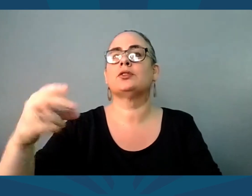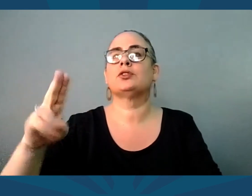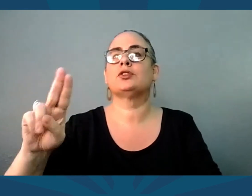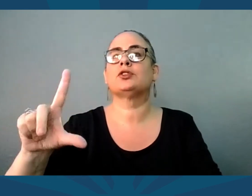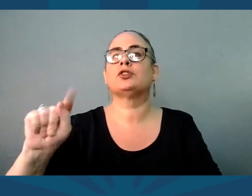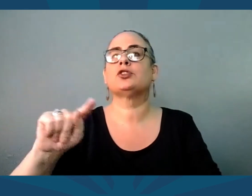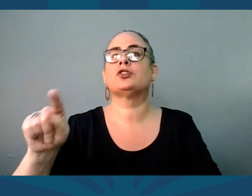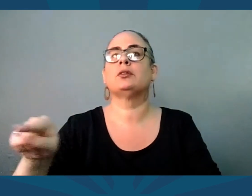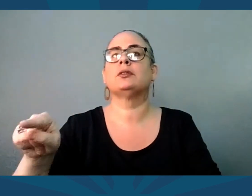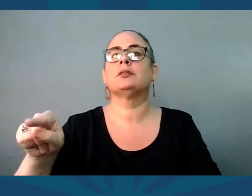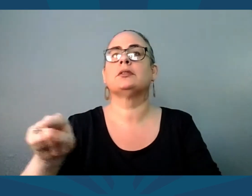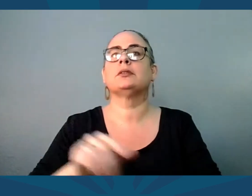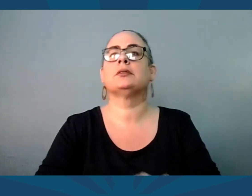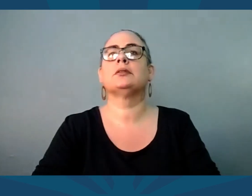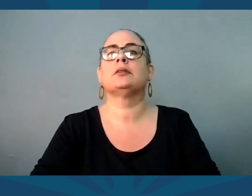Alma Schultz,